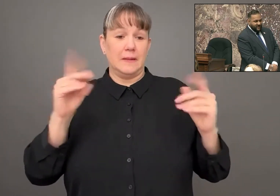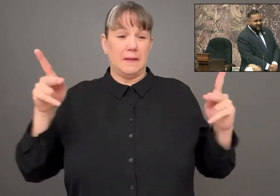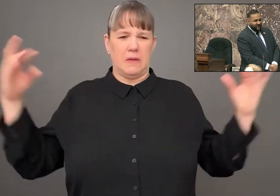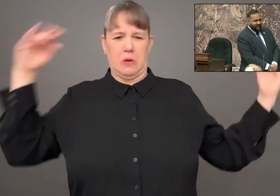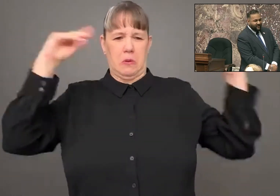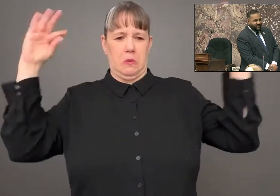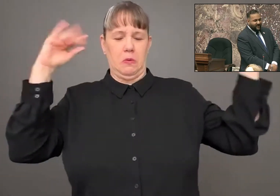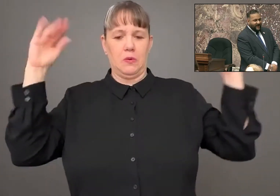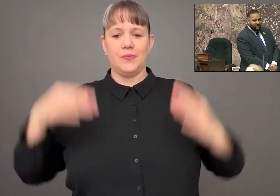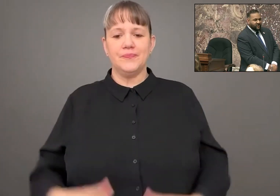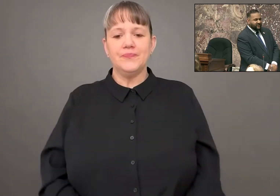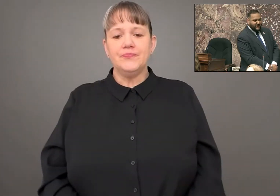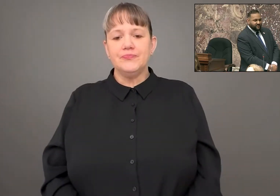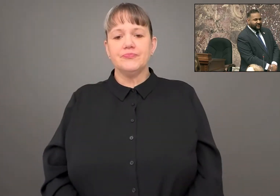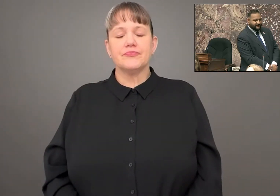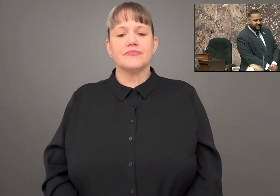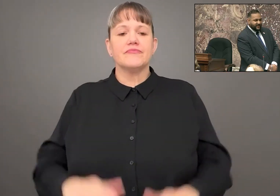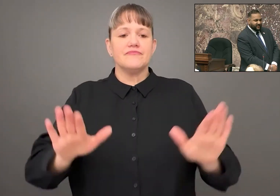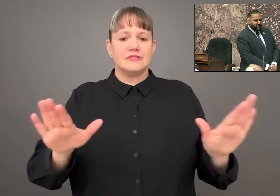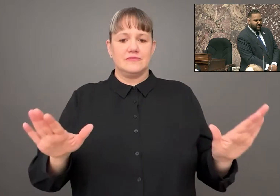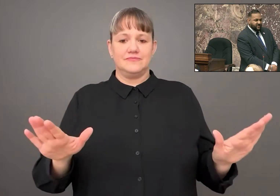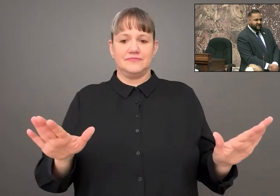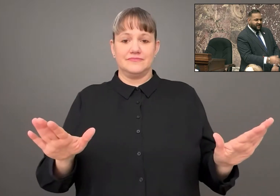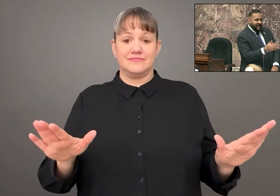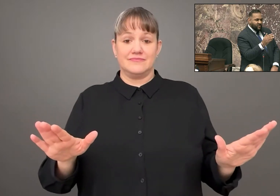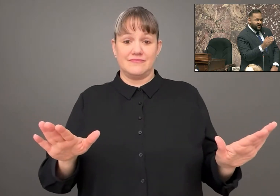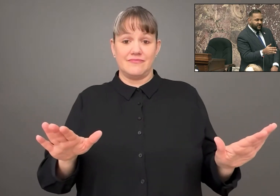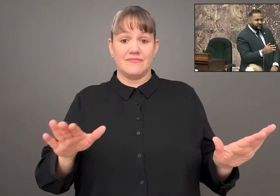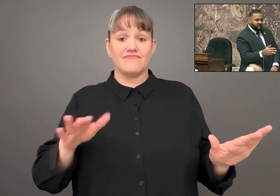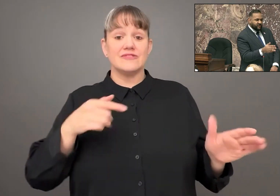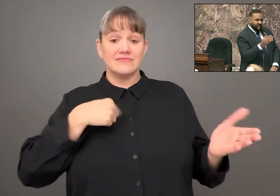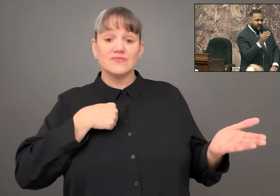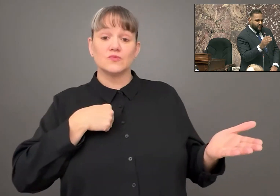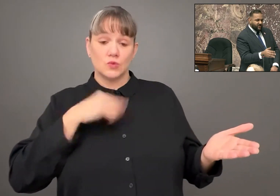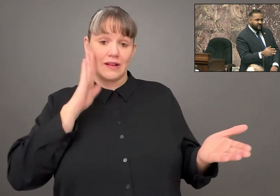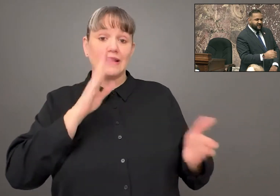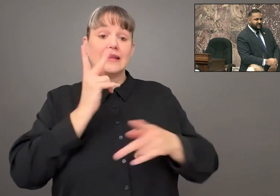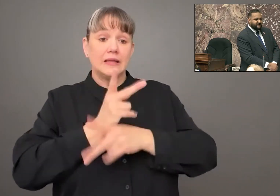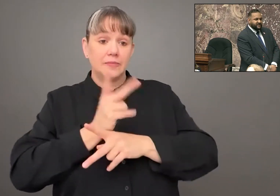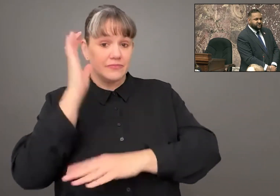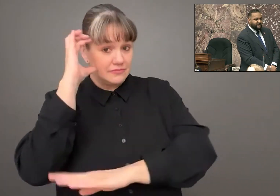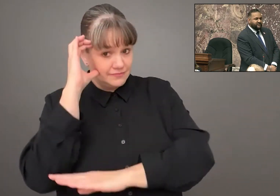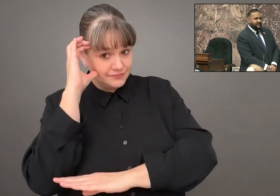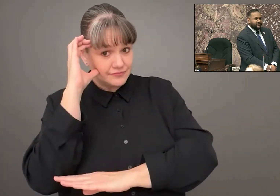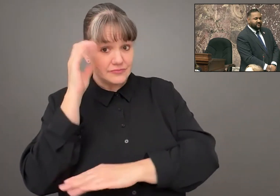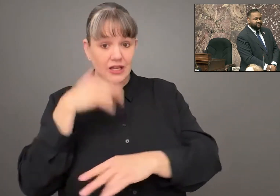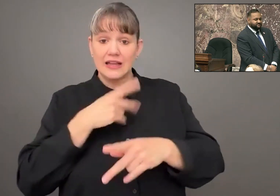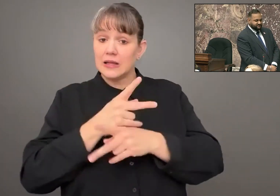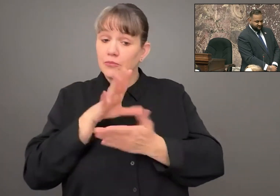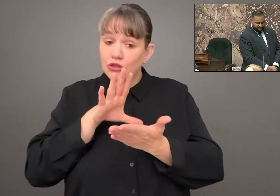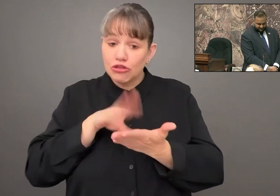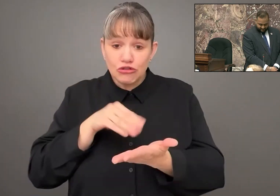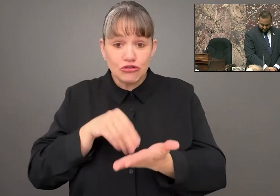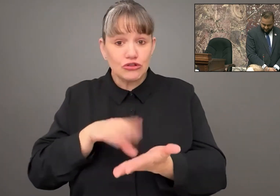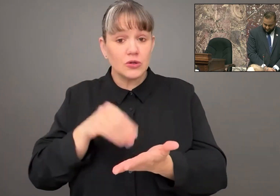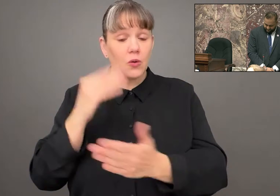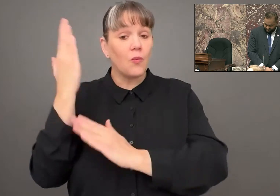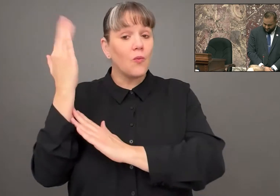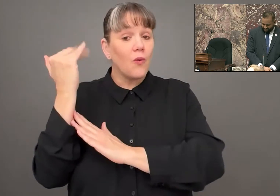Mr. Speaker, I will keep listening and learning, because I want to ensure that when we are making decisions...